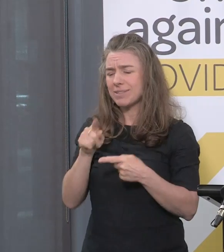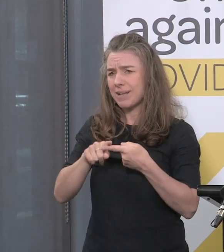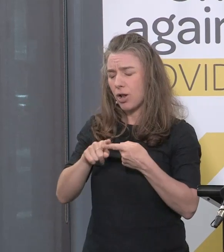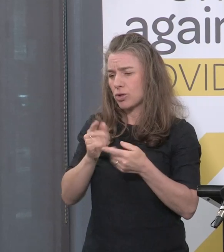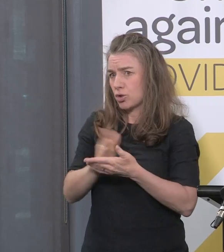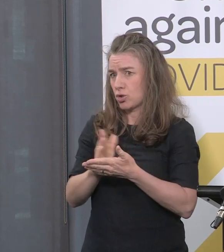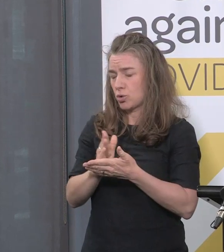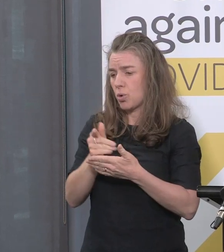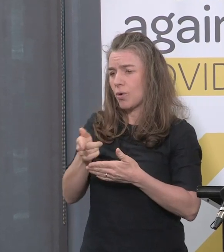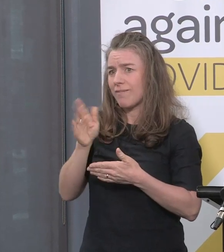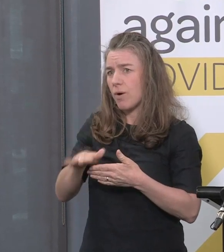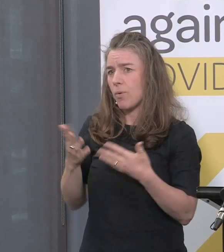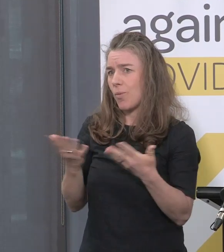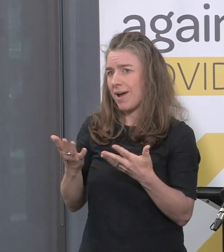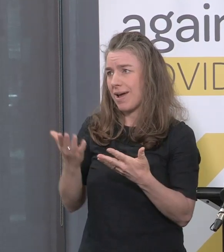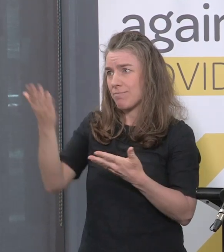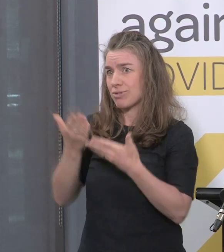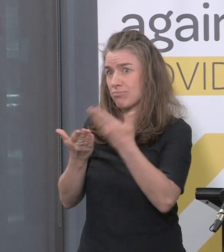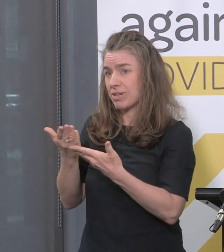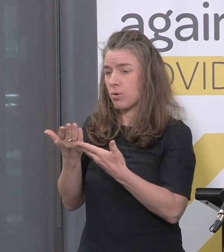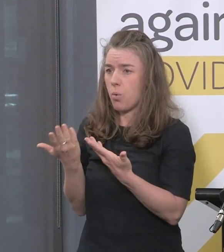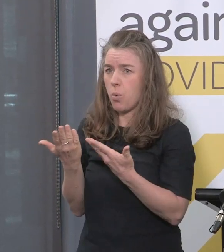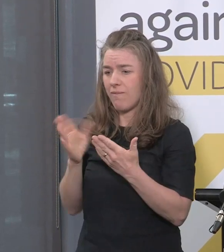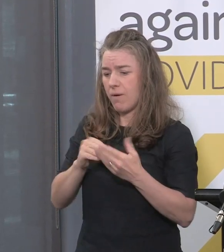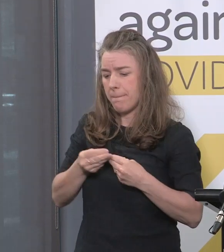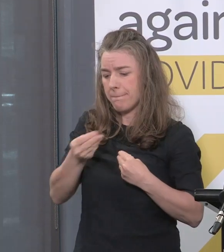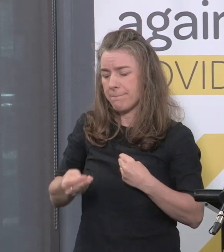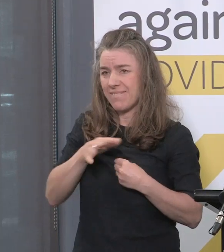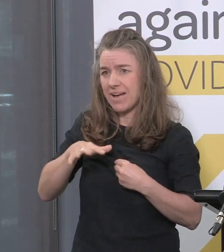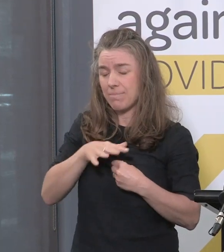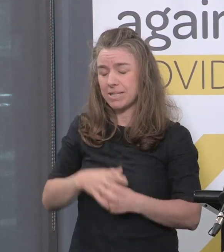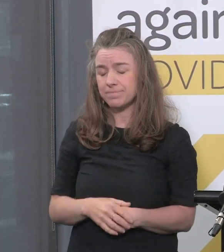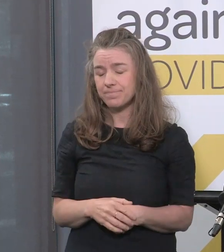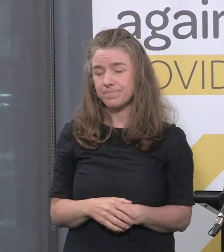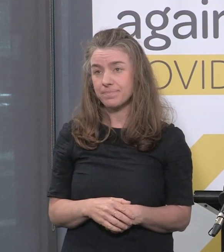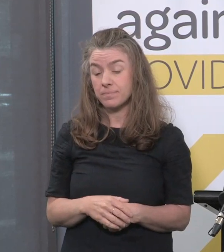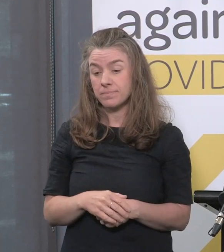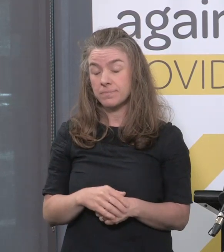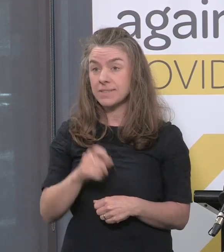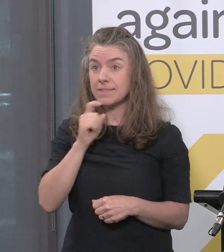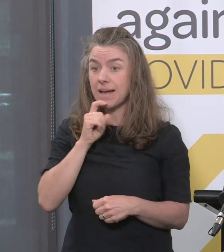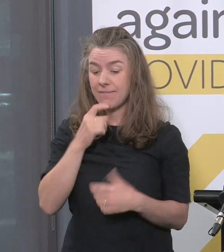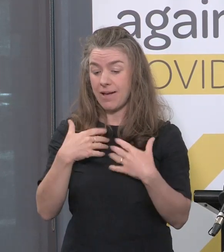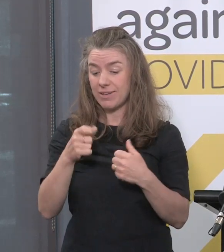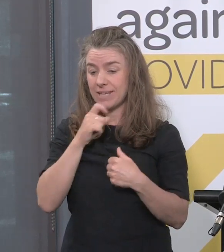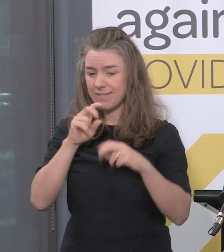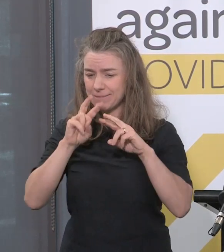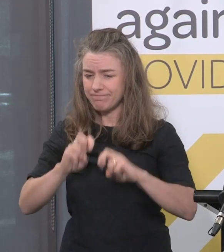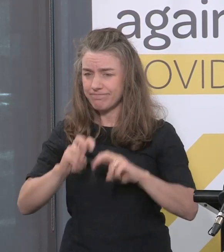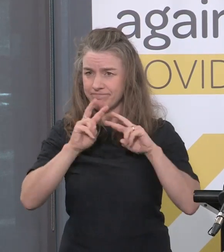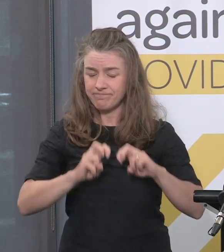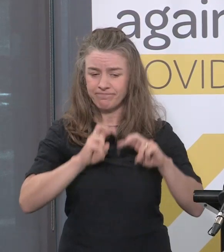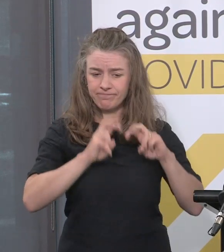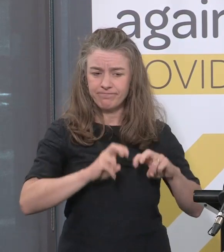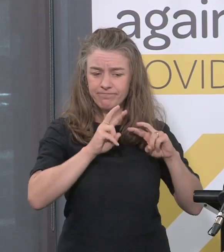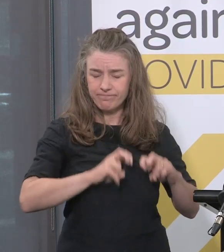fully. Public health staff interview every case in detail so we can quickly identify all the close